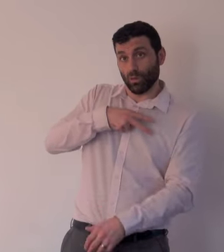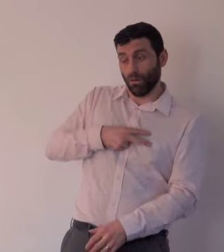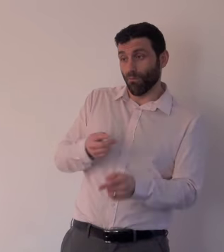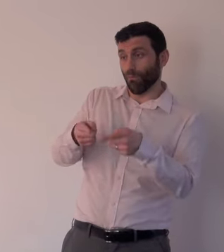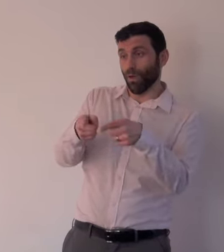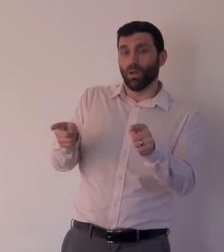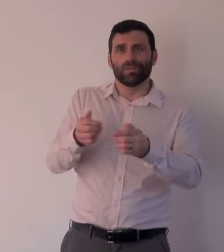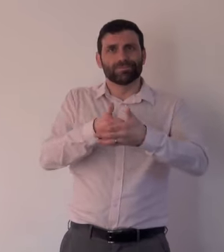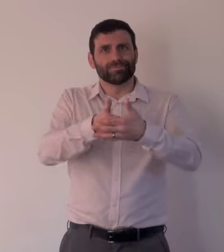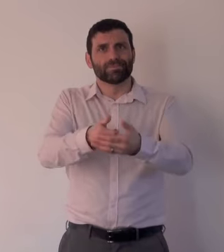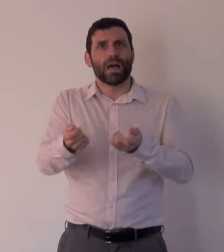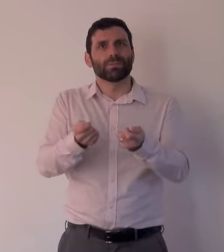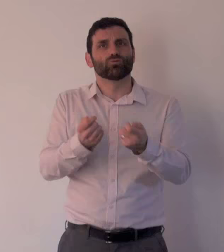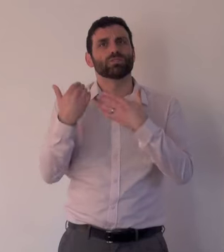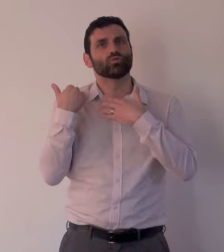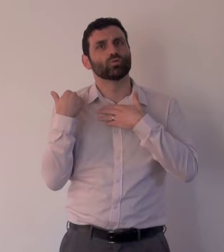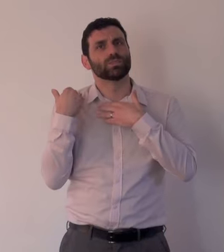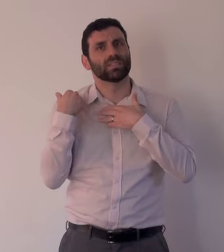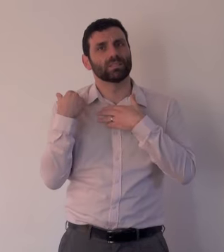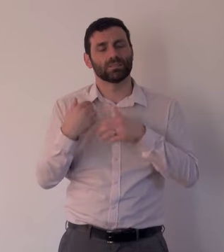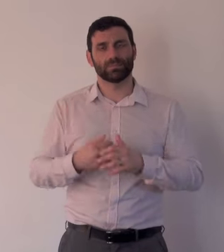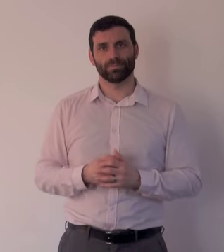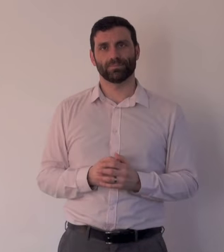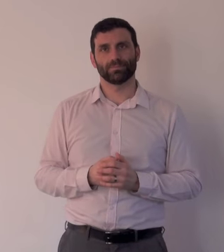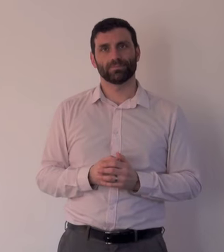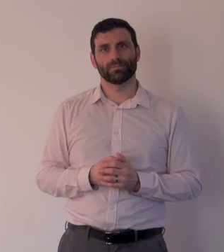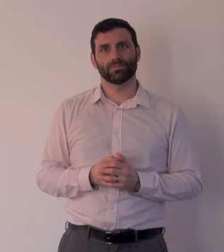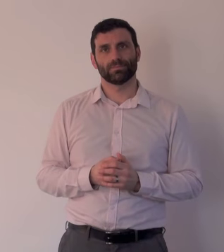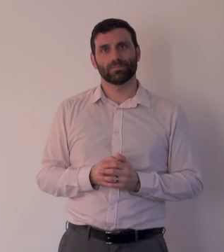You need to support the staff team with administrative duties.